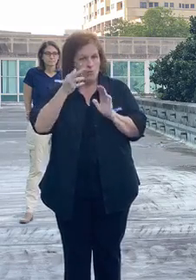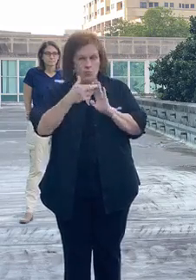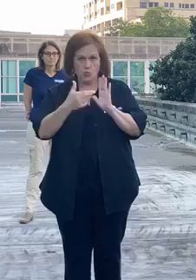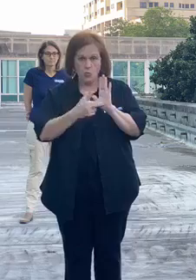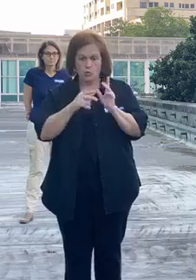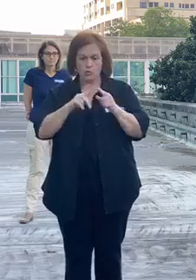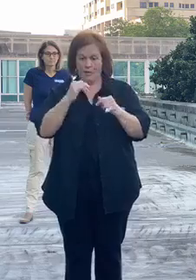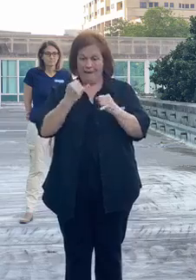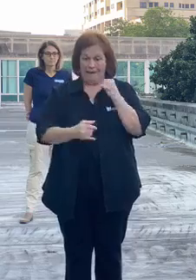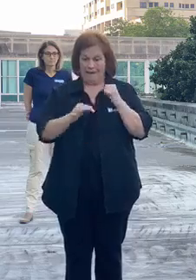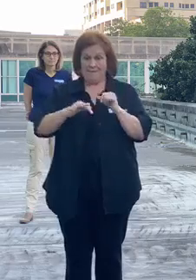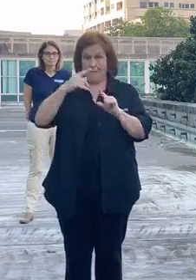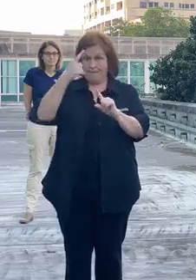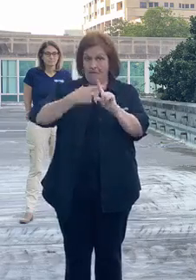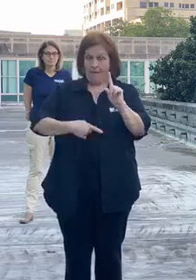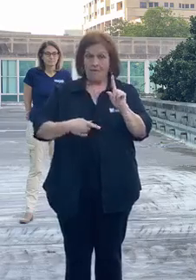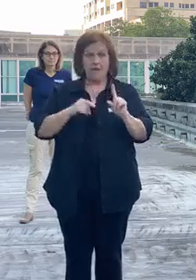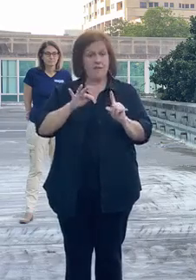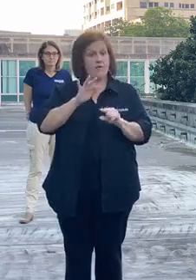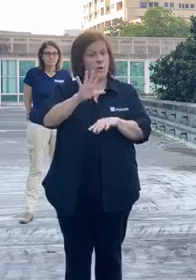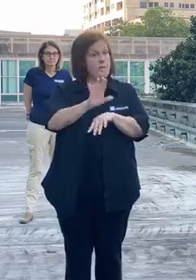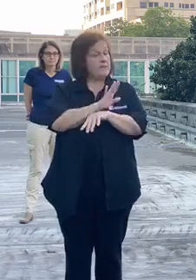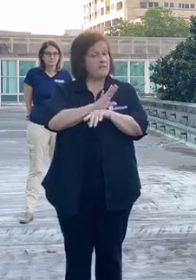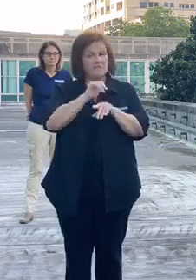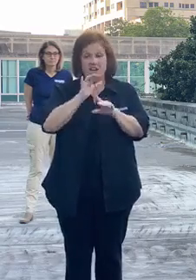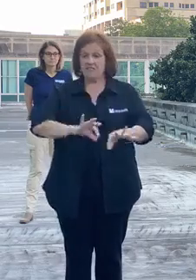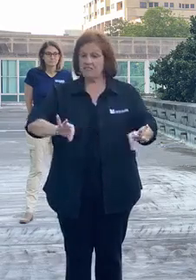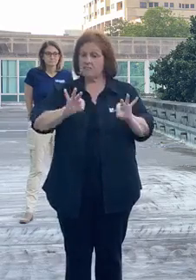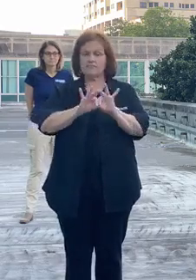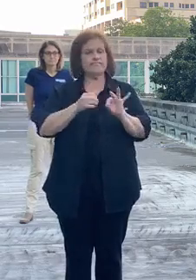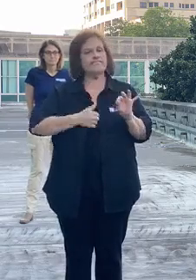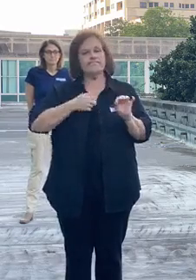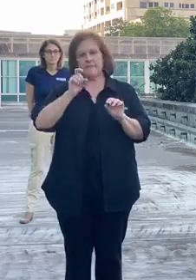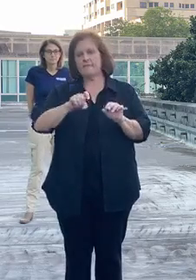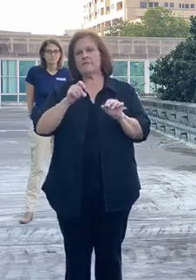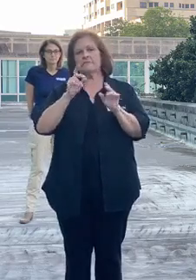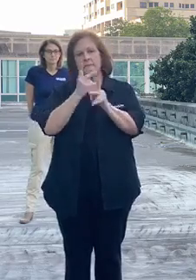of this month. And if your business is not essential, you need to remain closed.